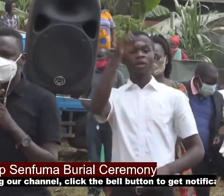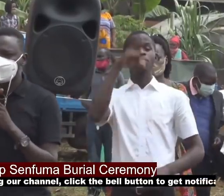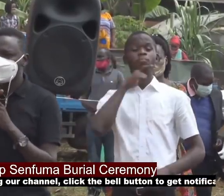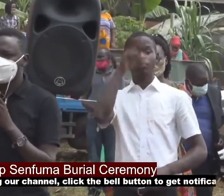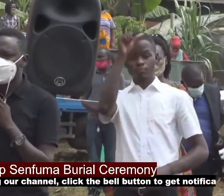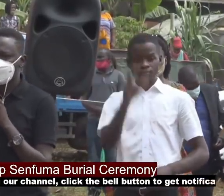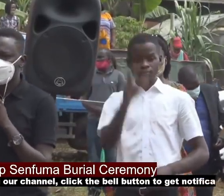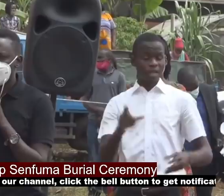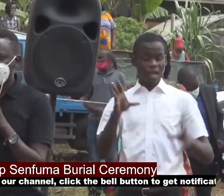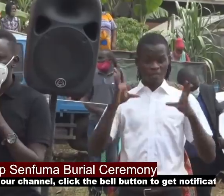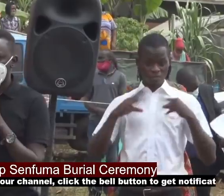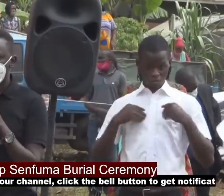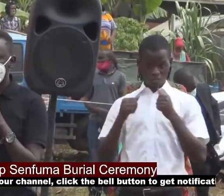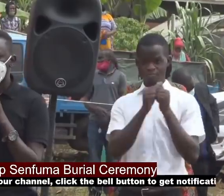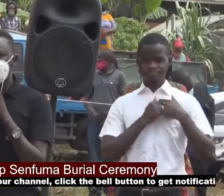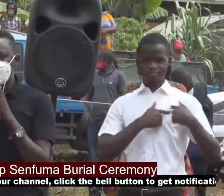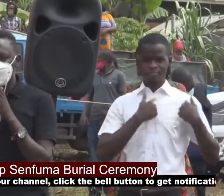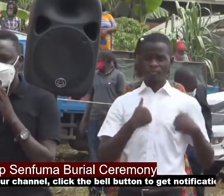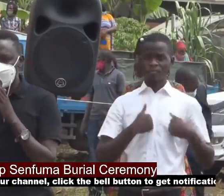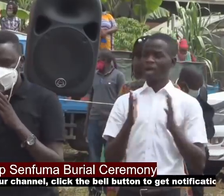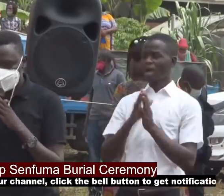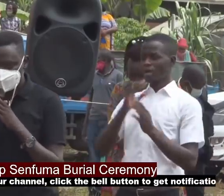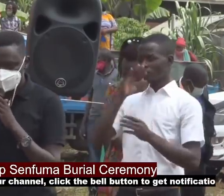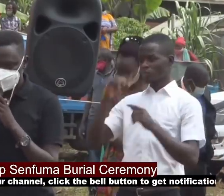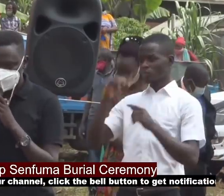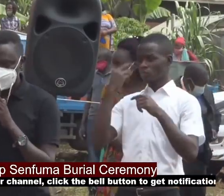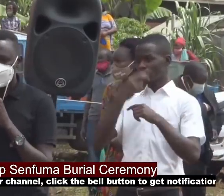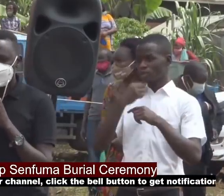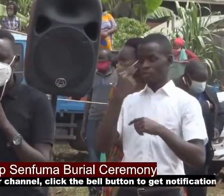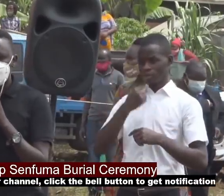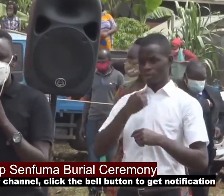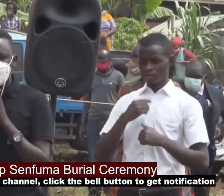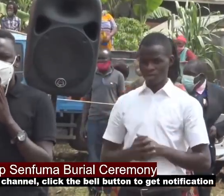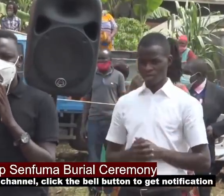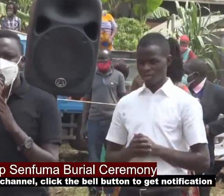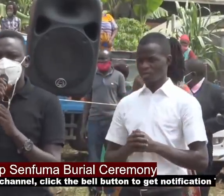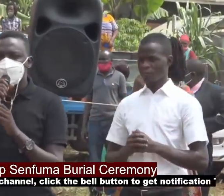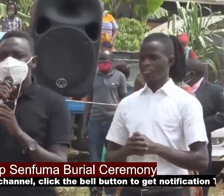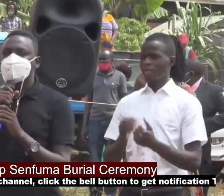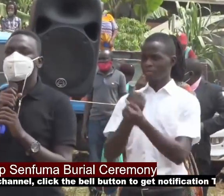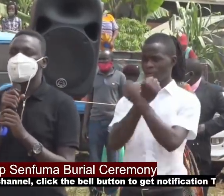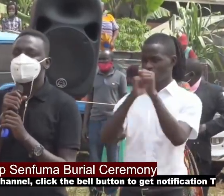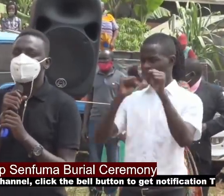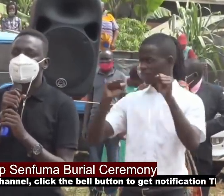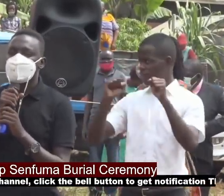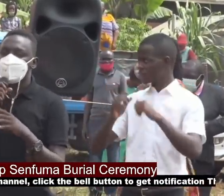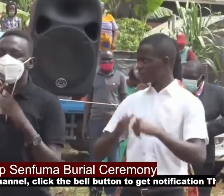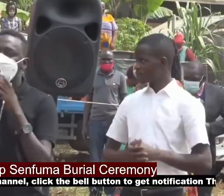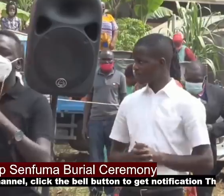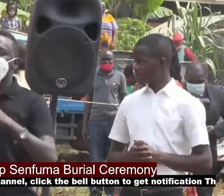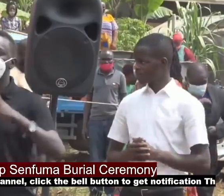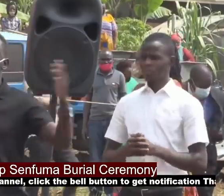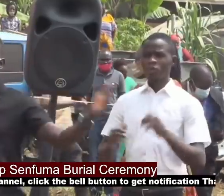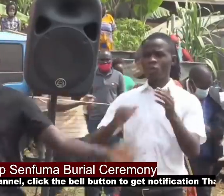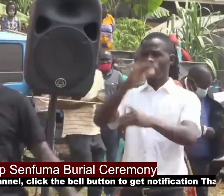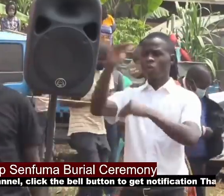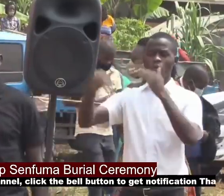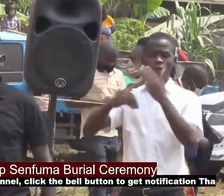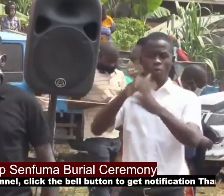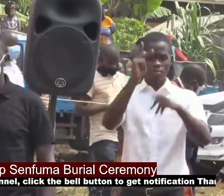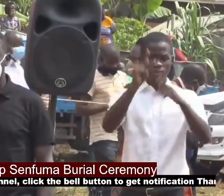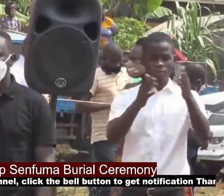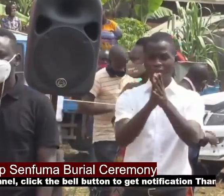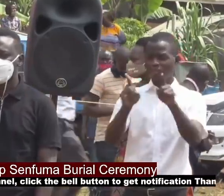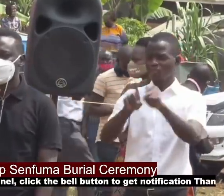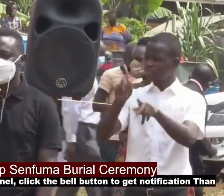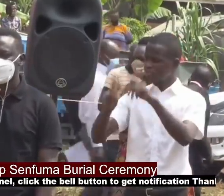A person believes with his heart. Ayatula na kamwa ke. And confesses with his mouth. Okulokoka. To get saved. Fenabali wano na bali munsi